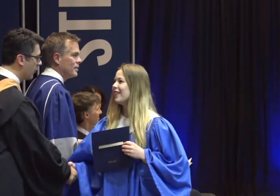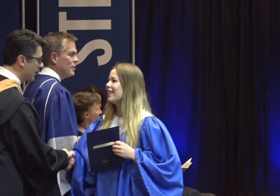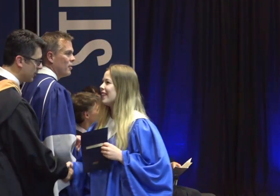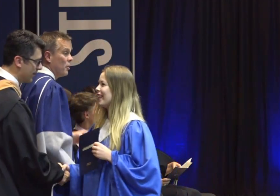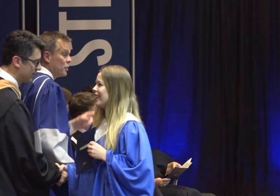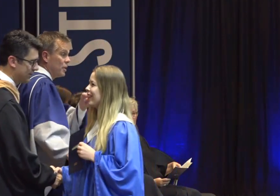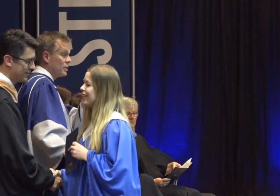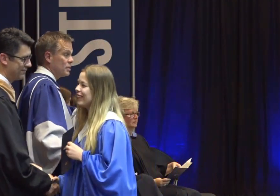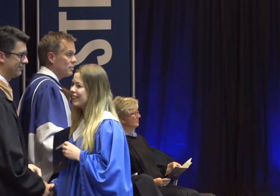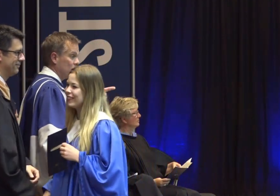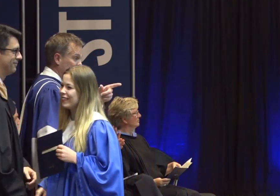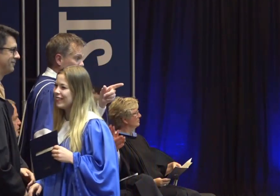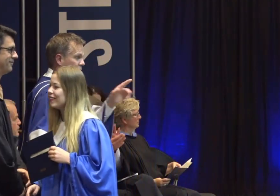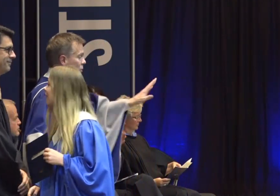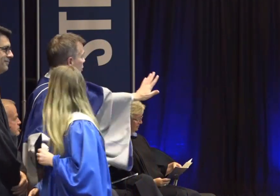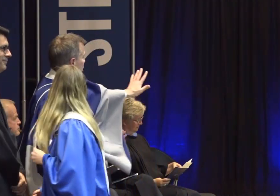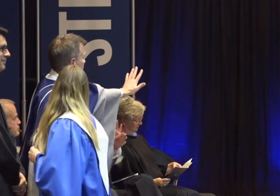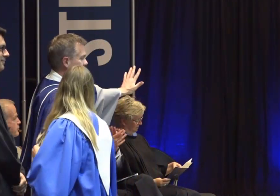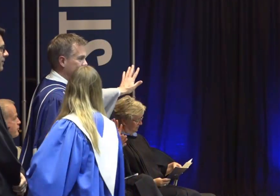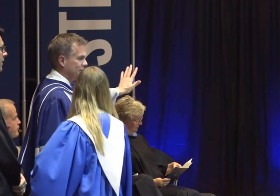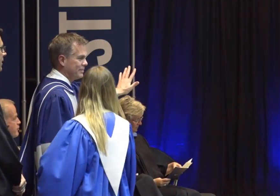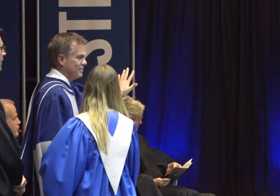Rebecca Weaver.